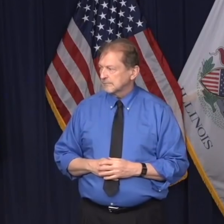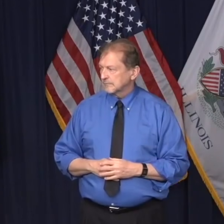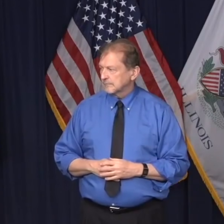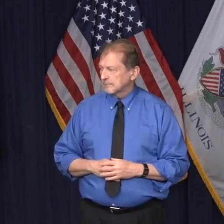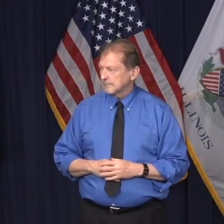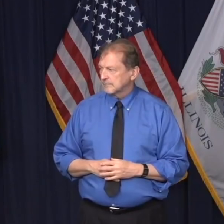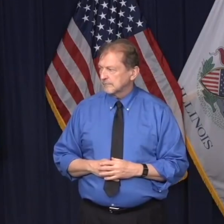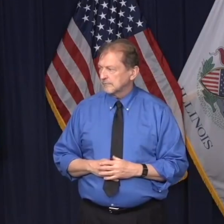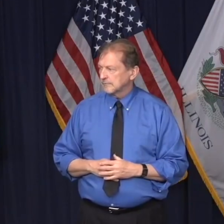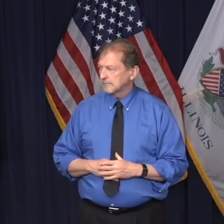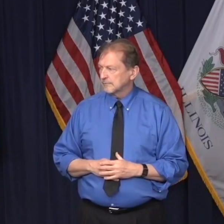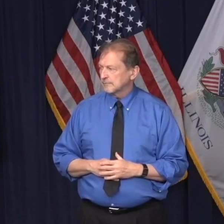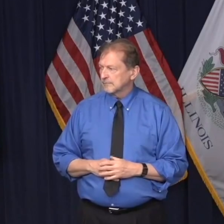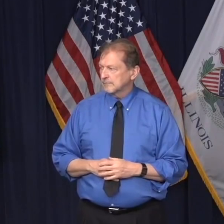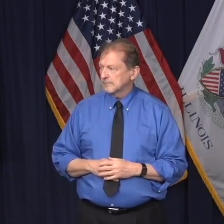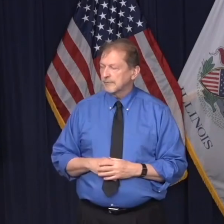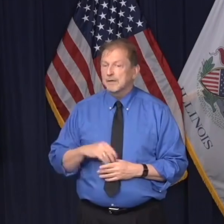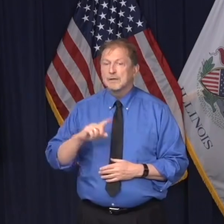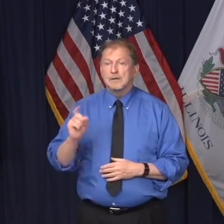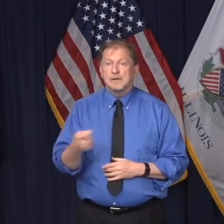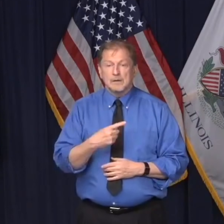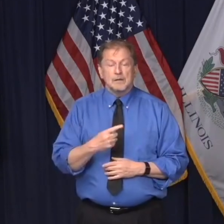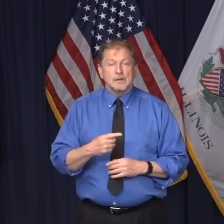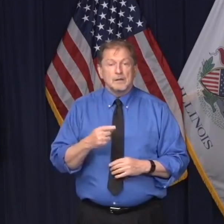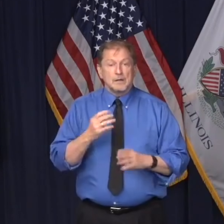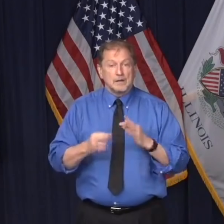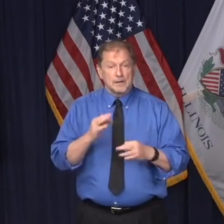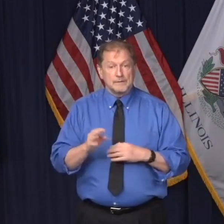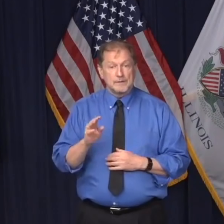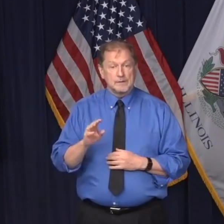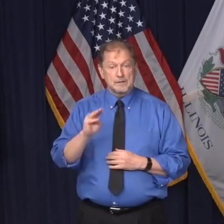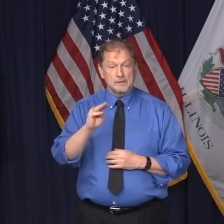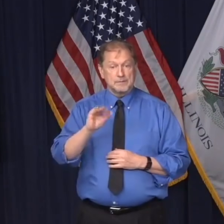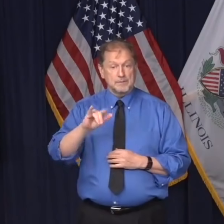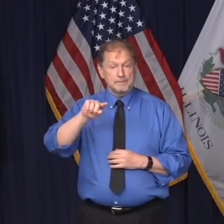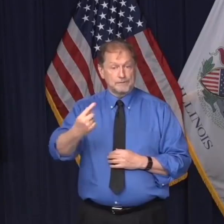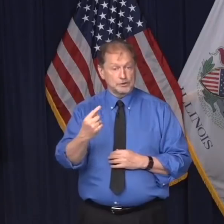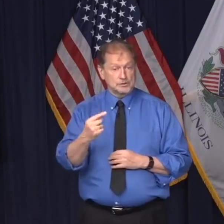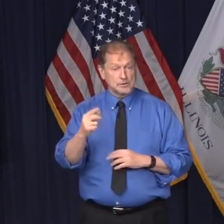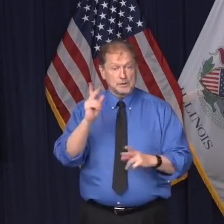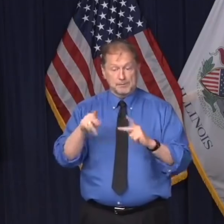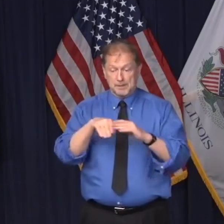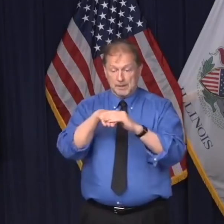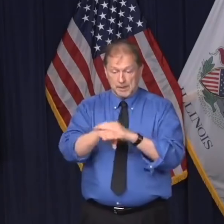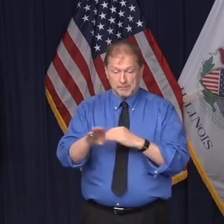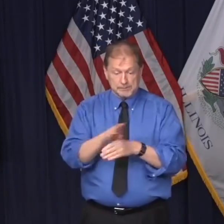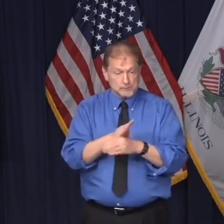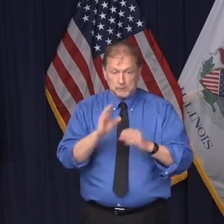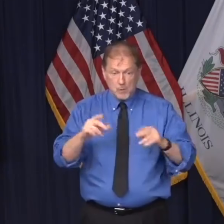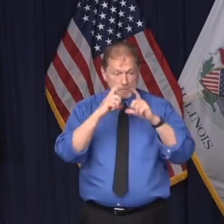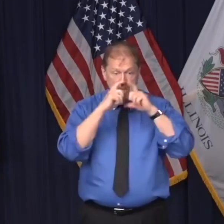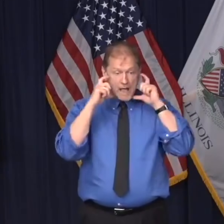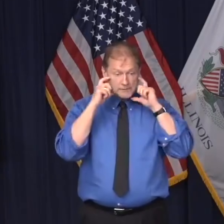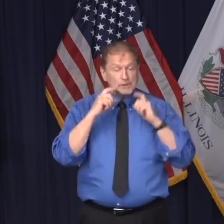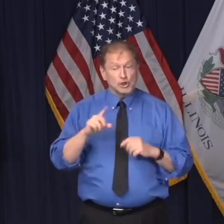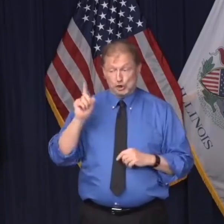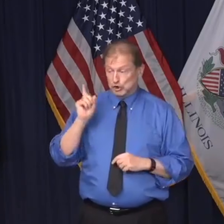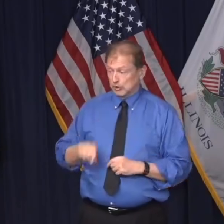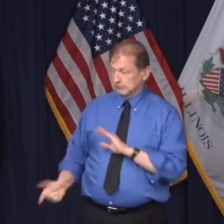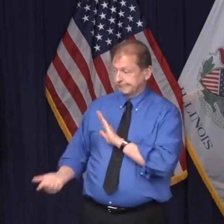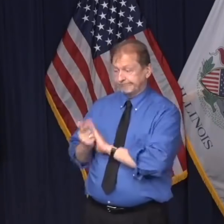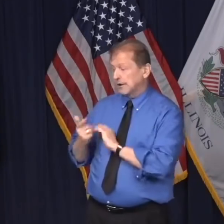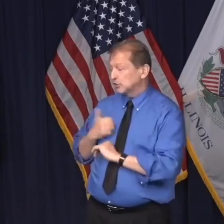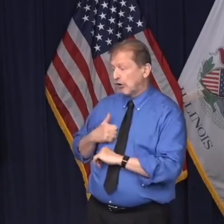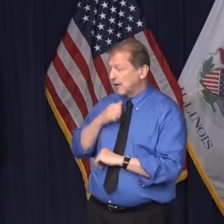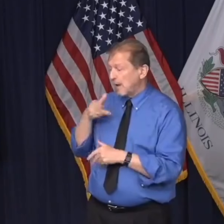would you advise businesses to refuse service to anyone not wearing one? I would, and in part because that is the